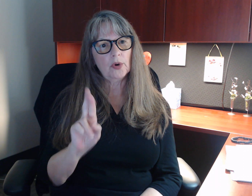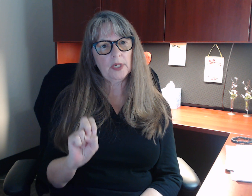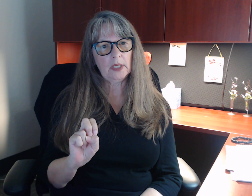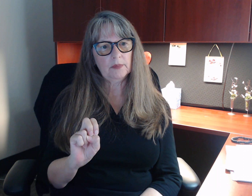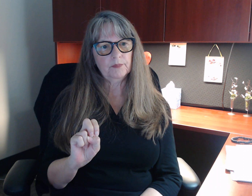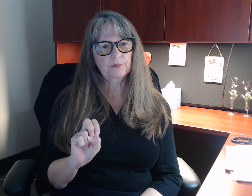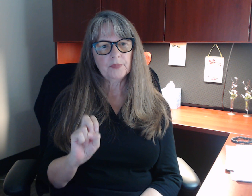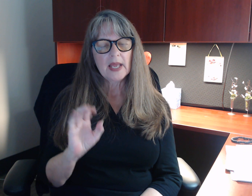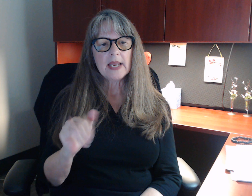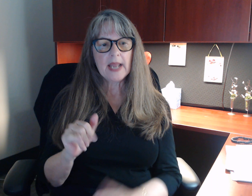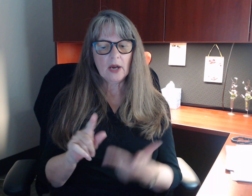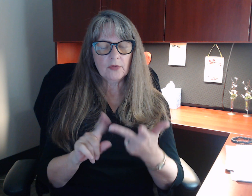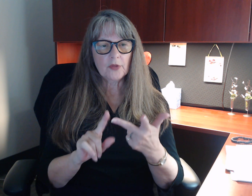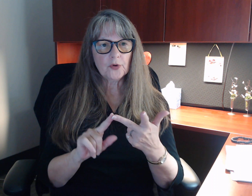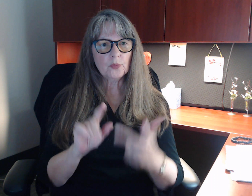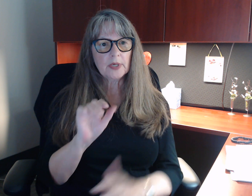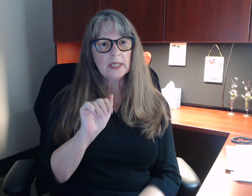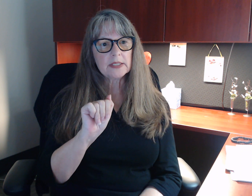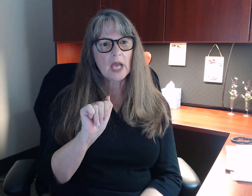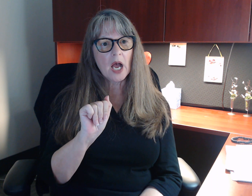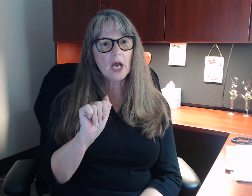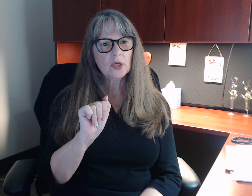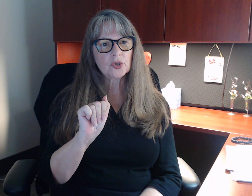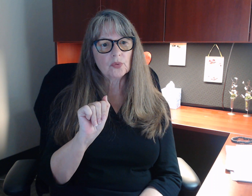E-N-S-U-R-E. Now, the third one is assure,